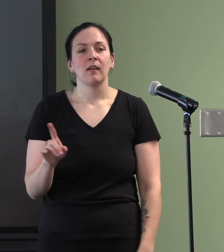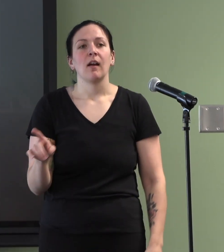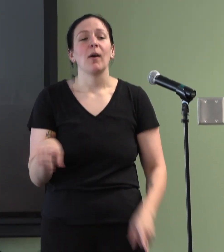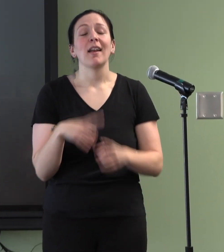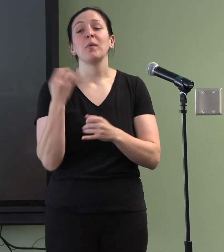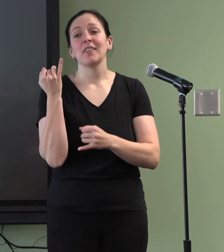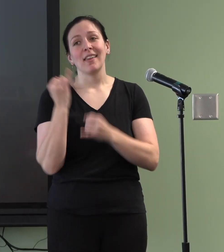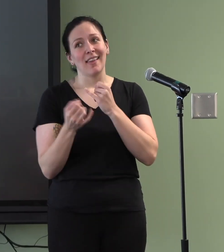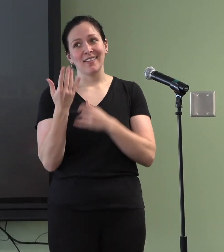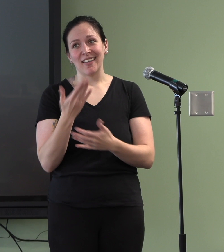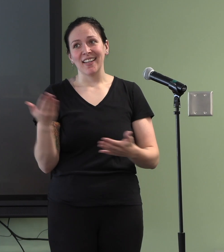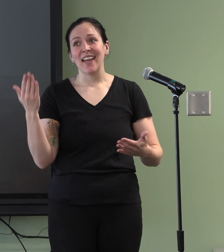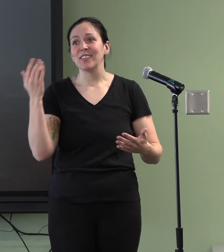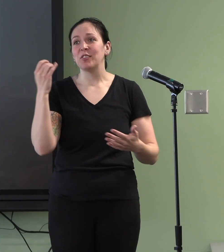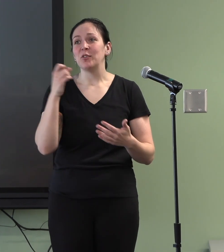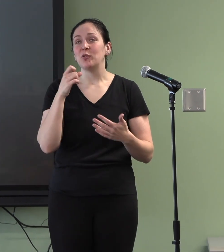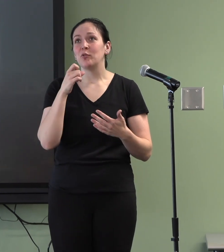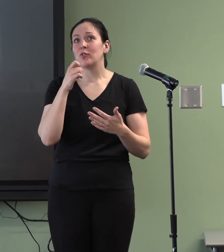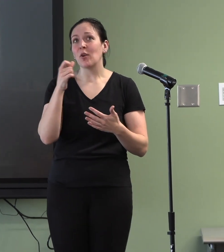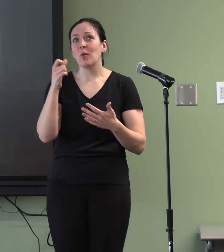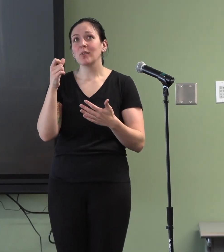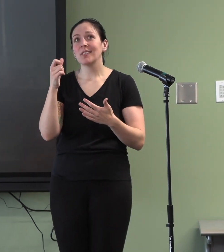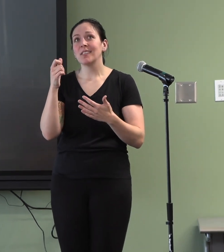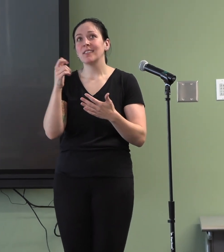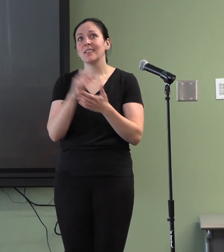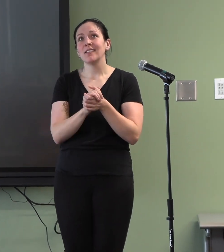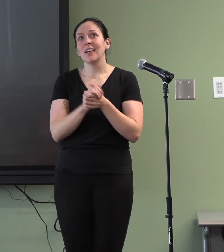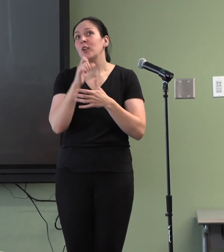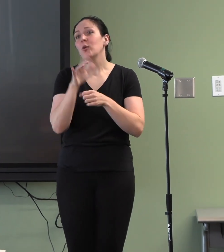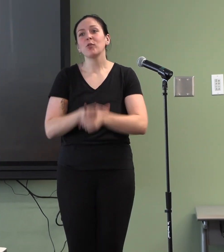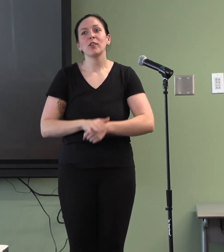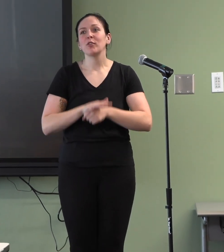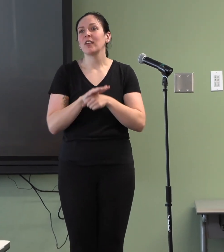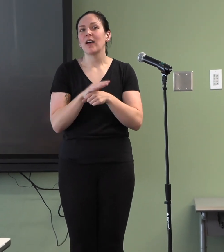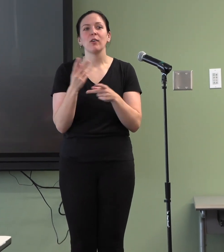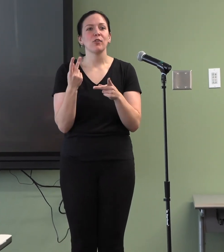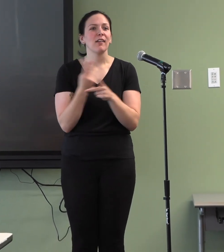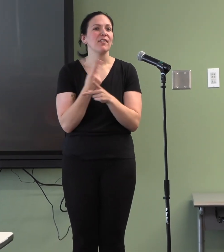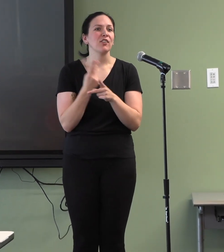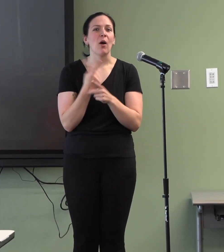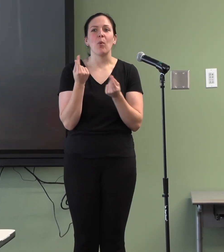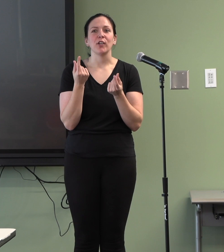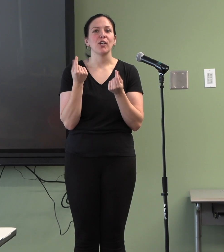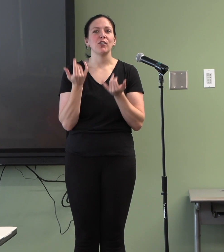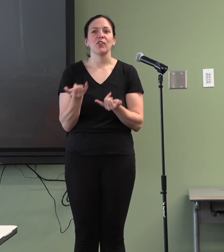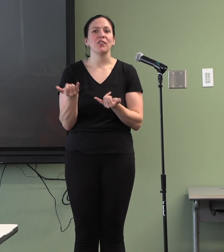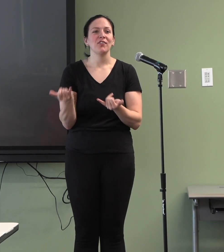Oh, and I will say the last thing is don't stress yourself out trying to figure out what you're going to do